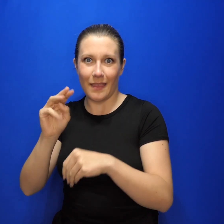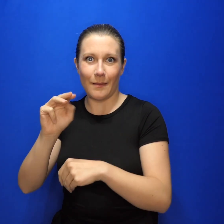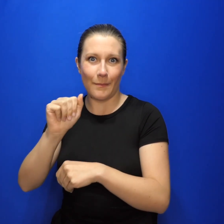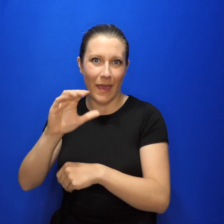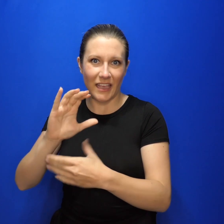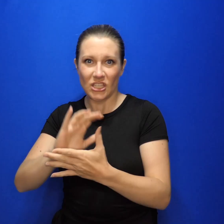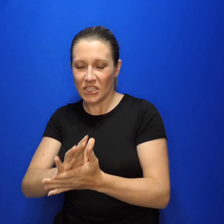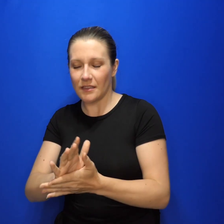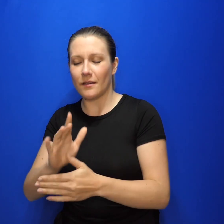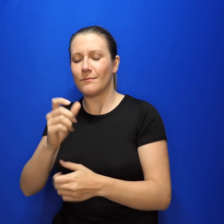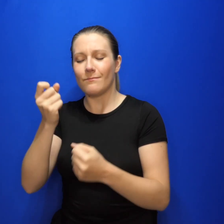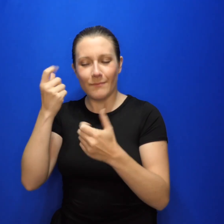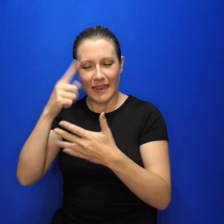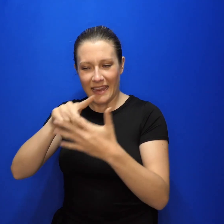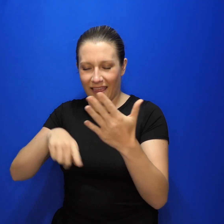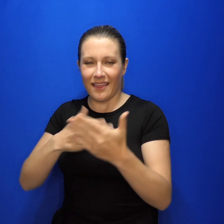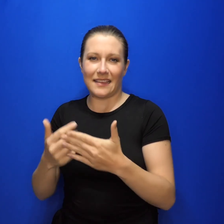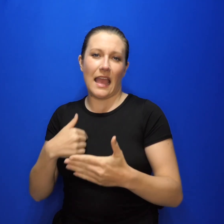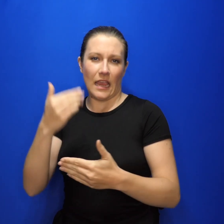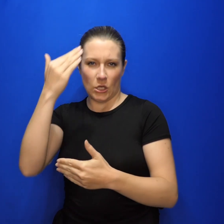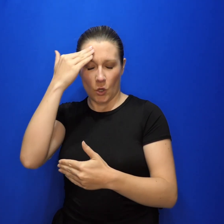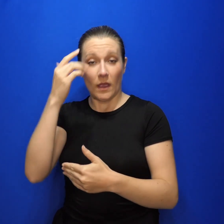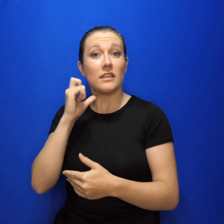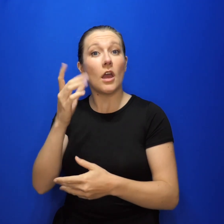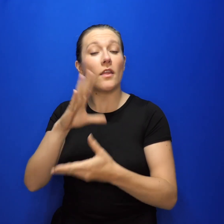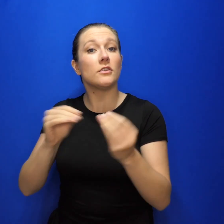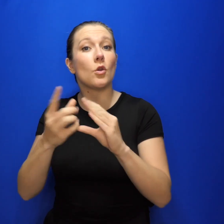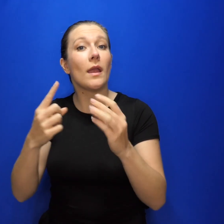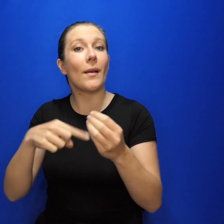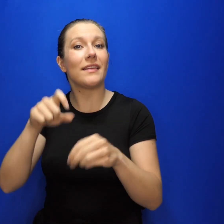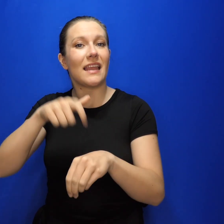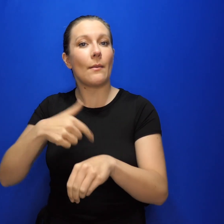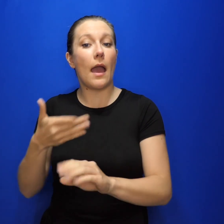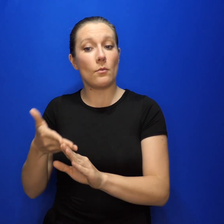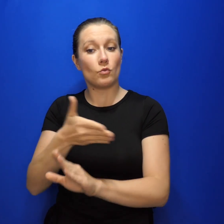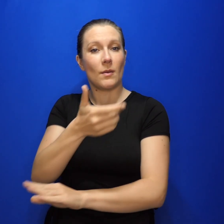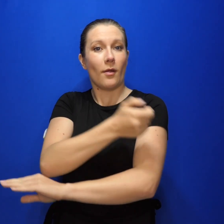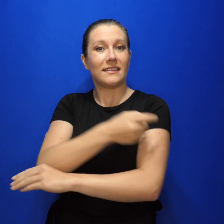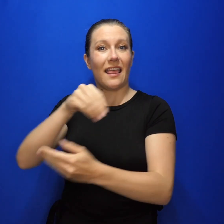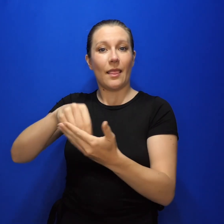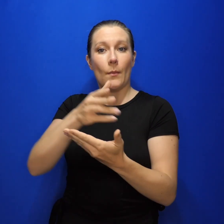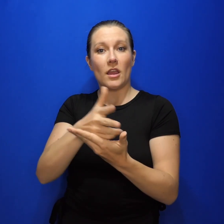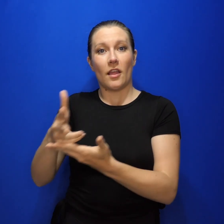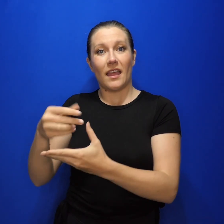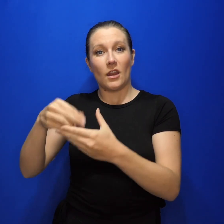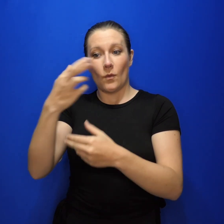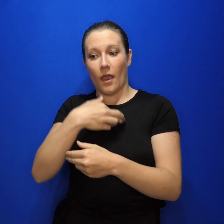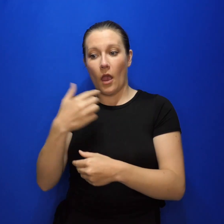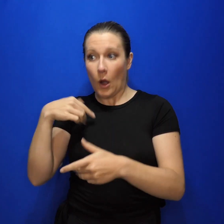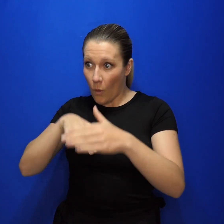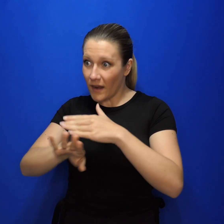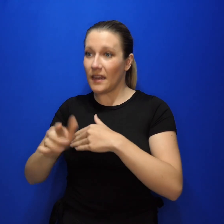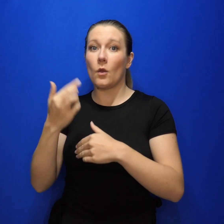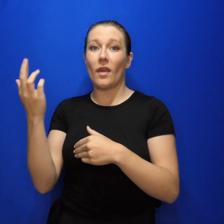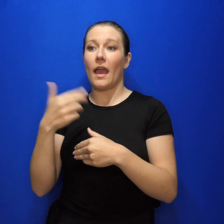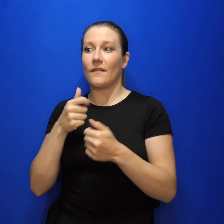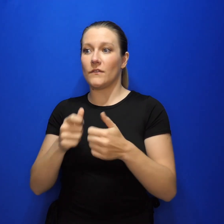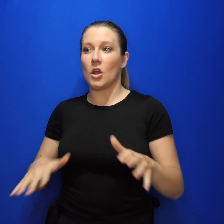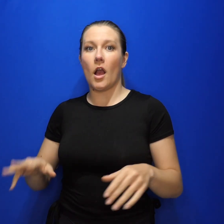kinds of stuff that I knew about that. It is not the story about the time we pre-bolused in the parking lot of a restaurant and then walked in and found that no one brought their wallet